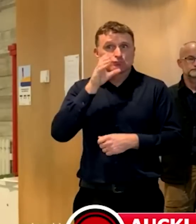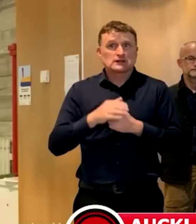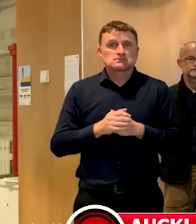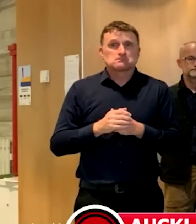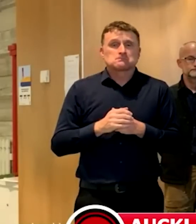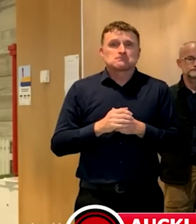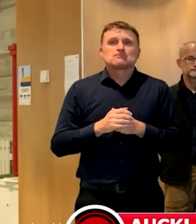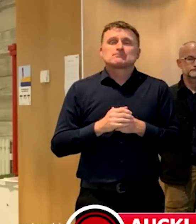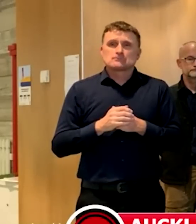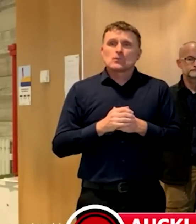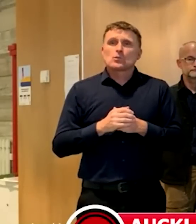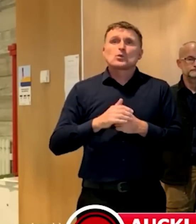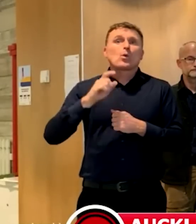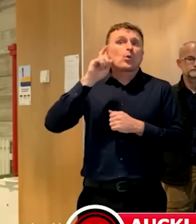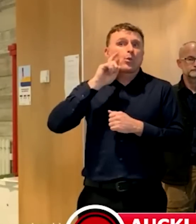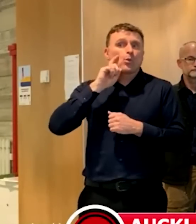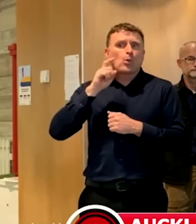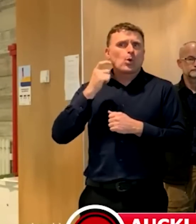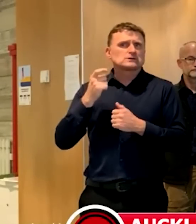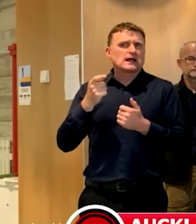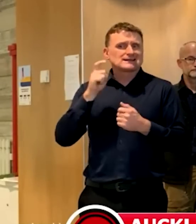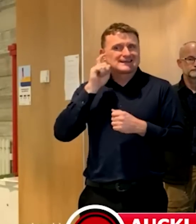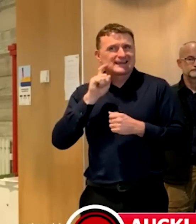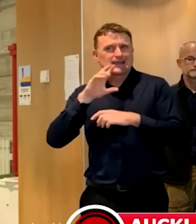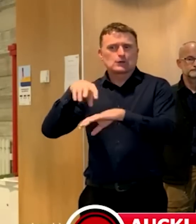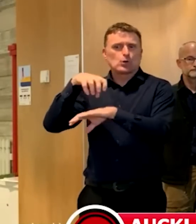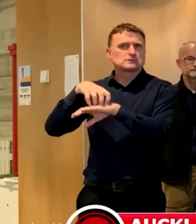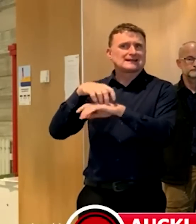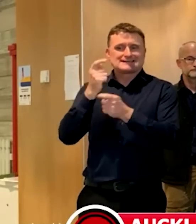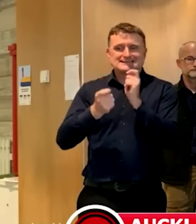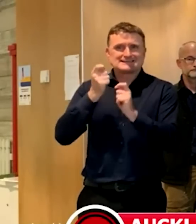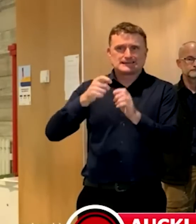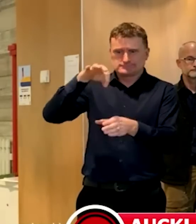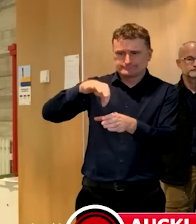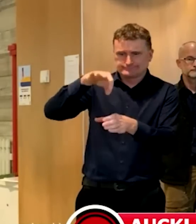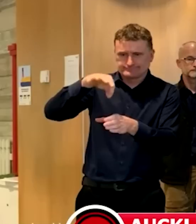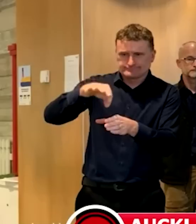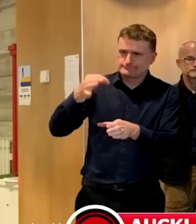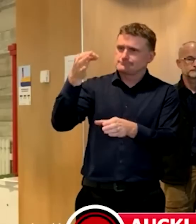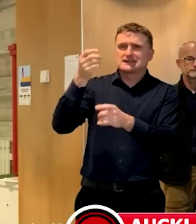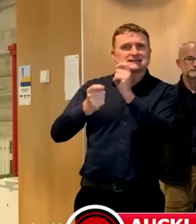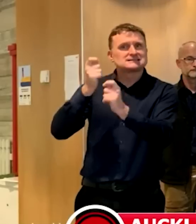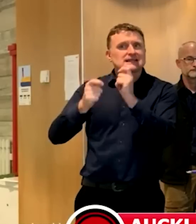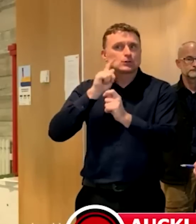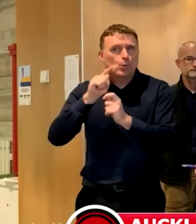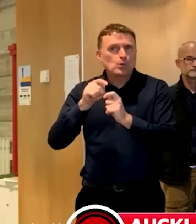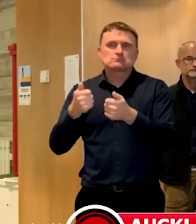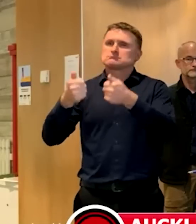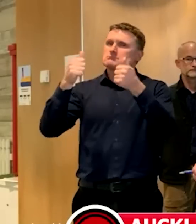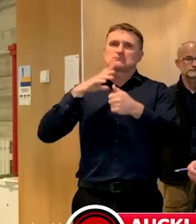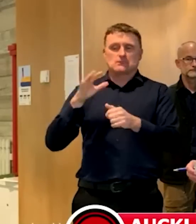We've increased, Watercare has increased their sampling in the network, and the results are compliant with the required public drinking water